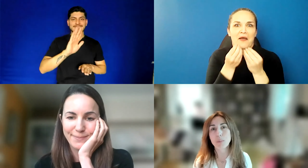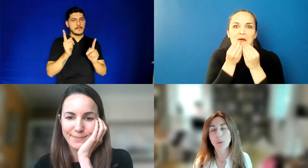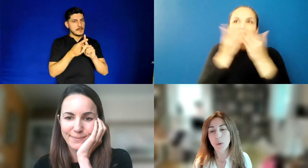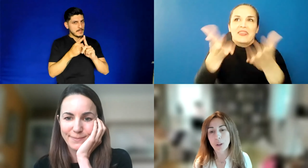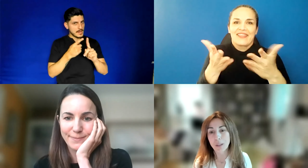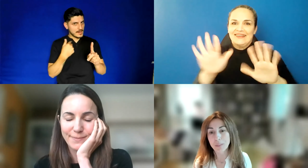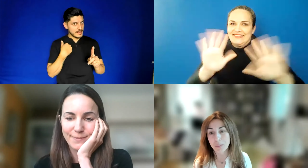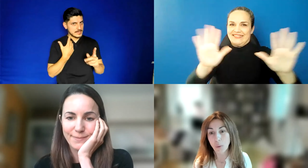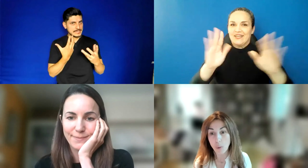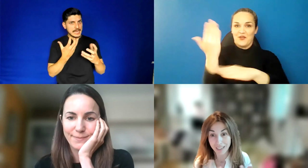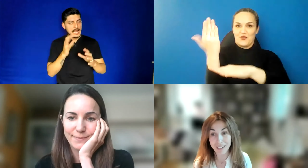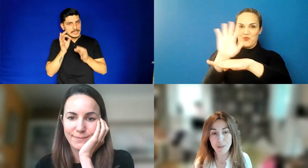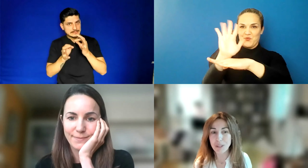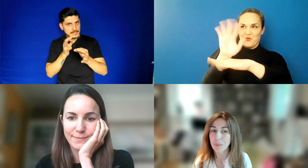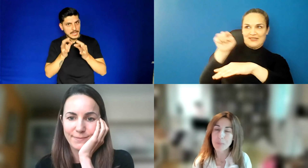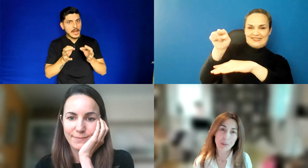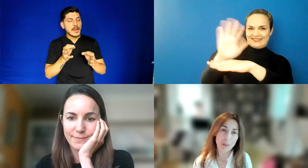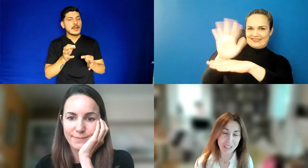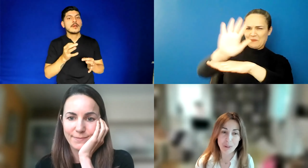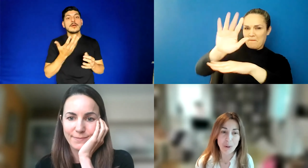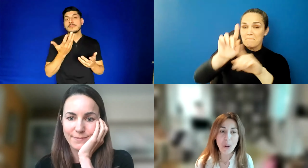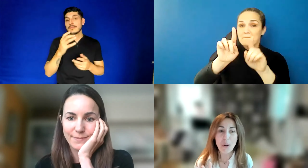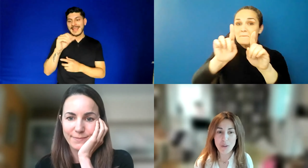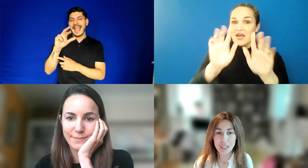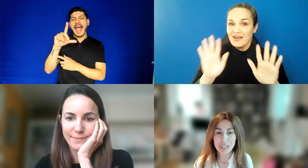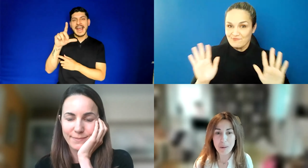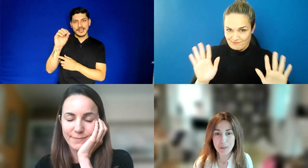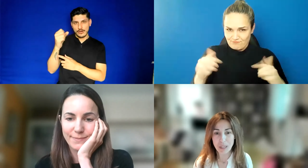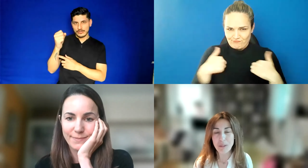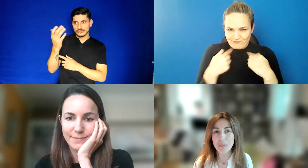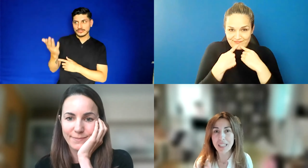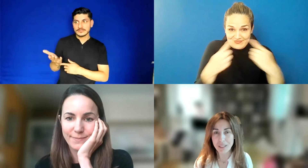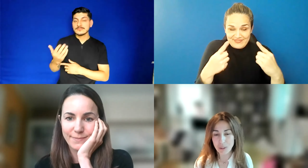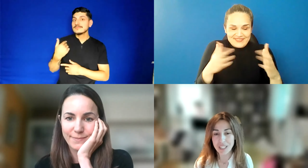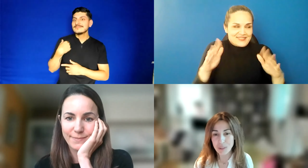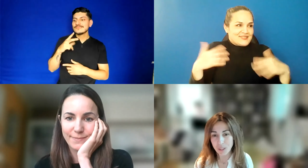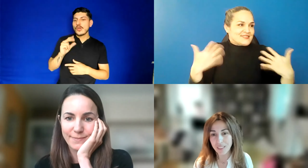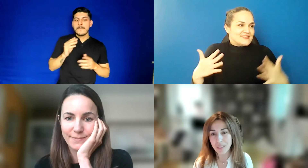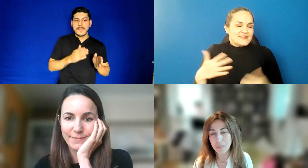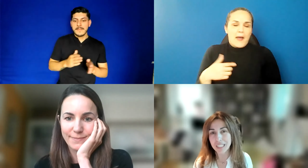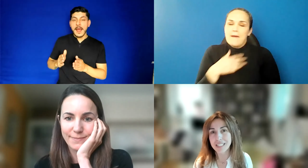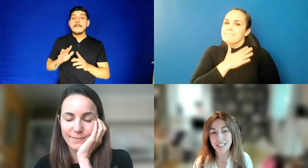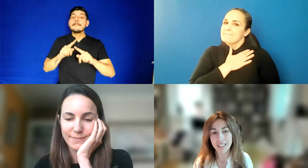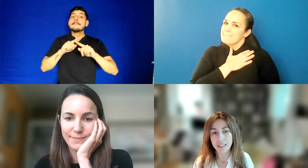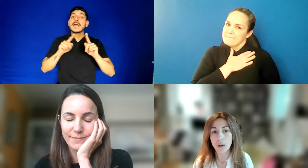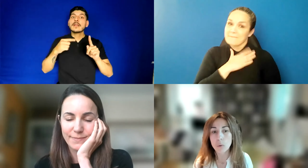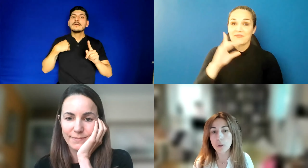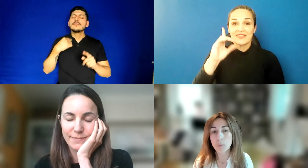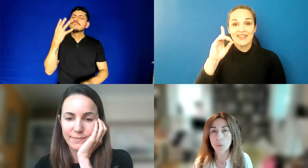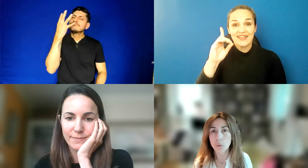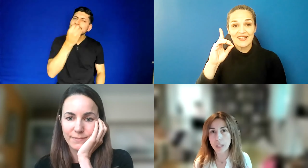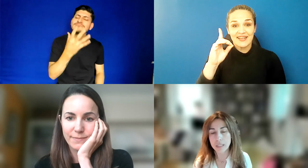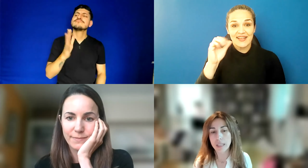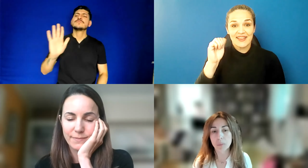talk about the documentary right now, which we will see briefly in a few moments, but